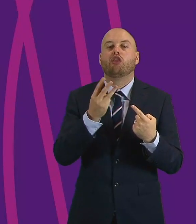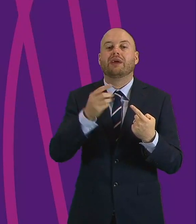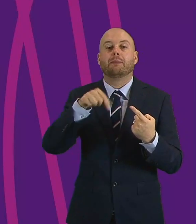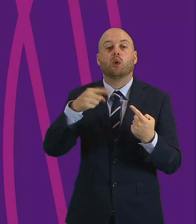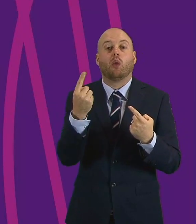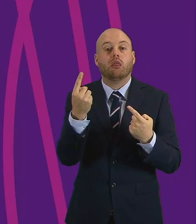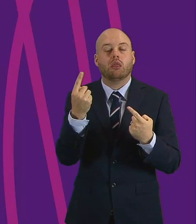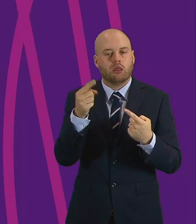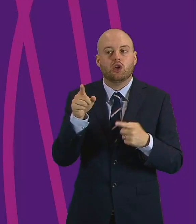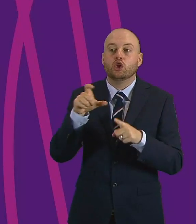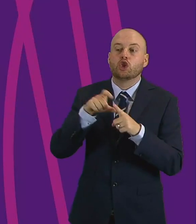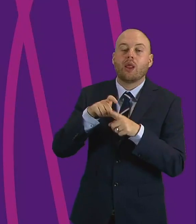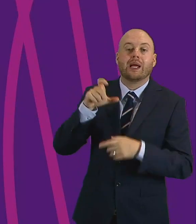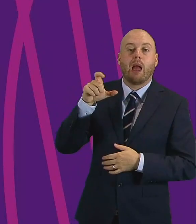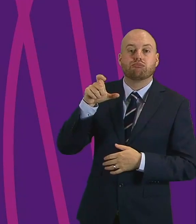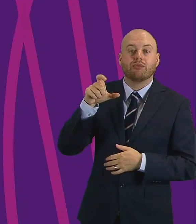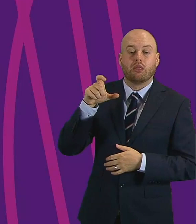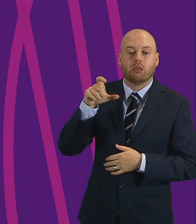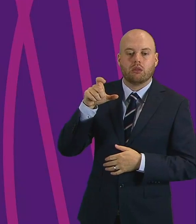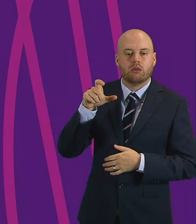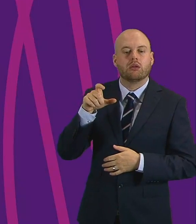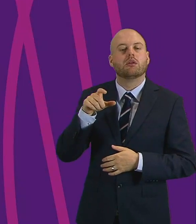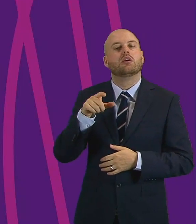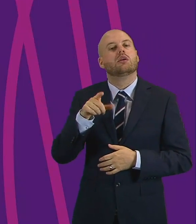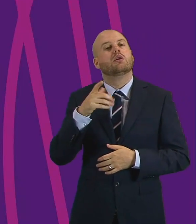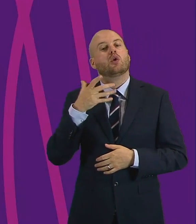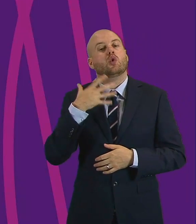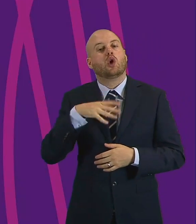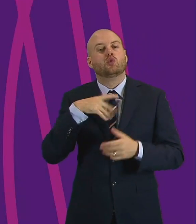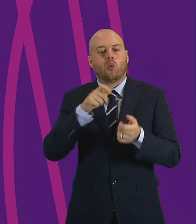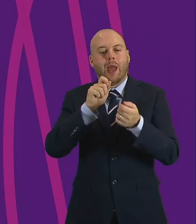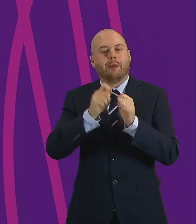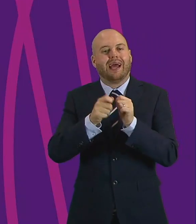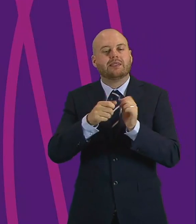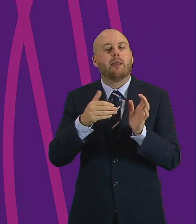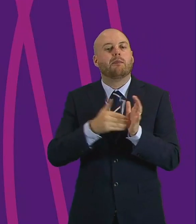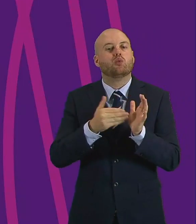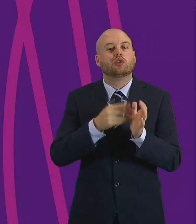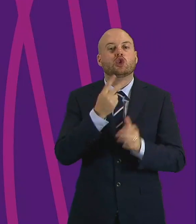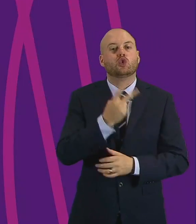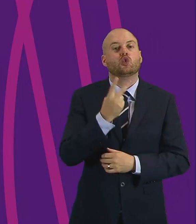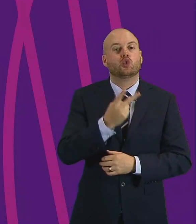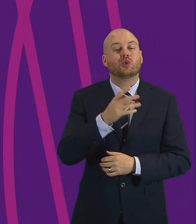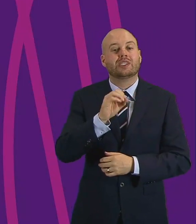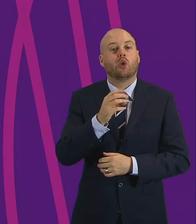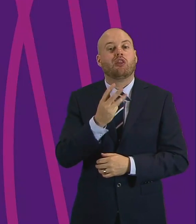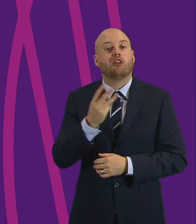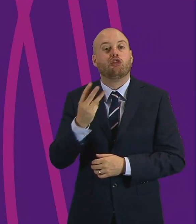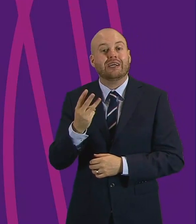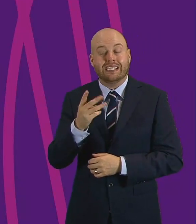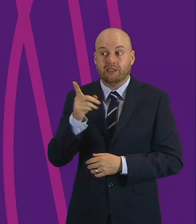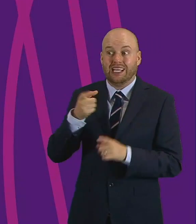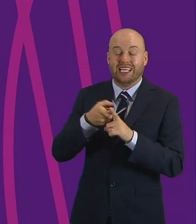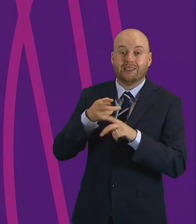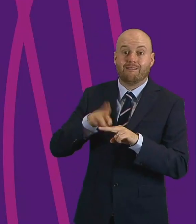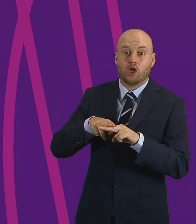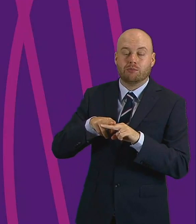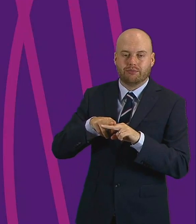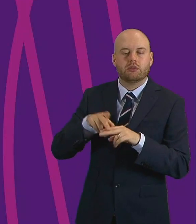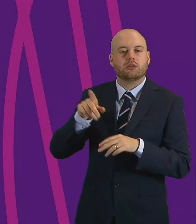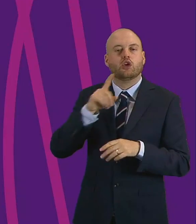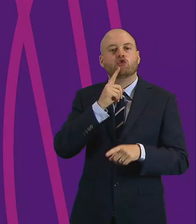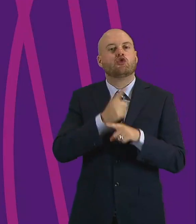22033.1 in the name of Donald Cameron, which seeks to amend motion 22033 in the name of Kate Forbes on